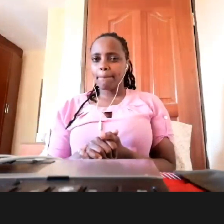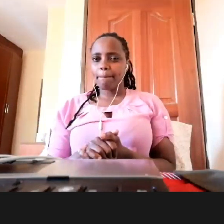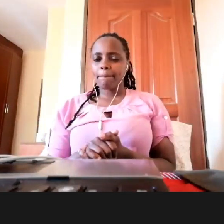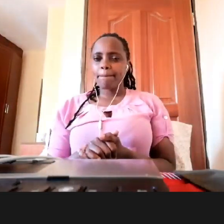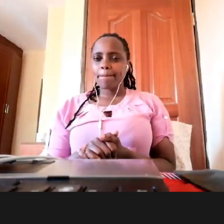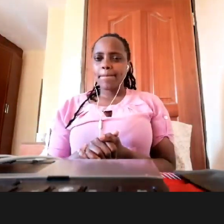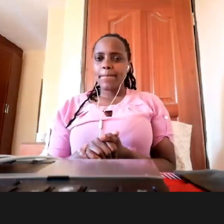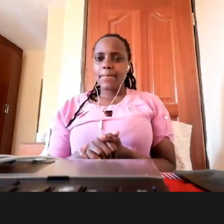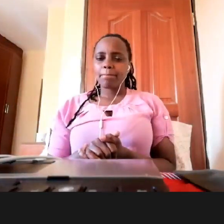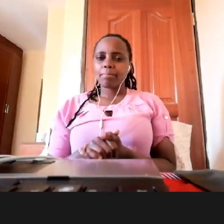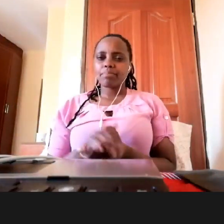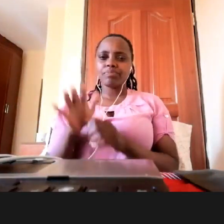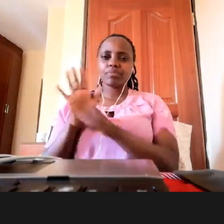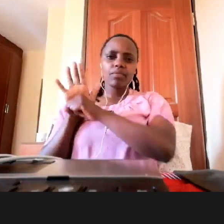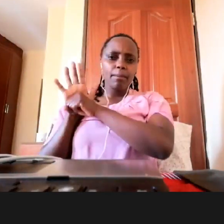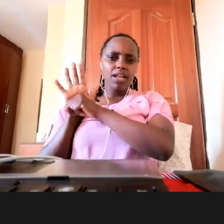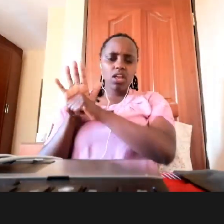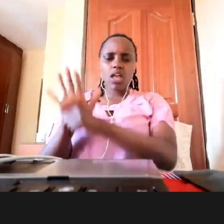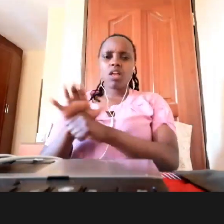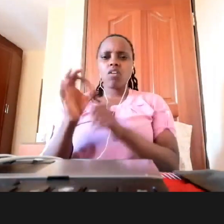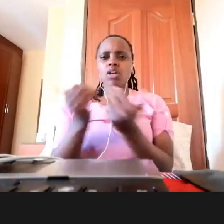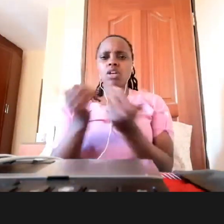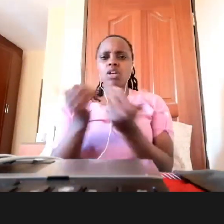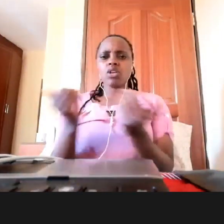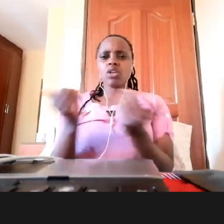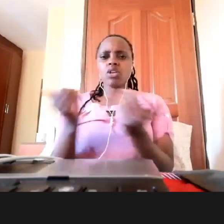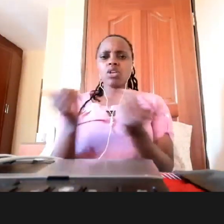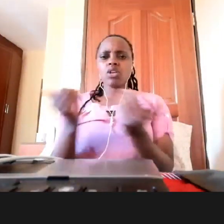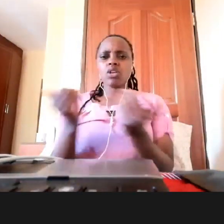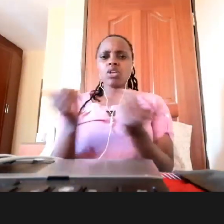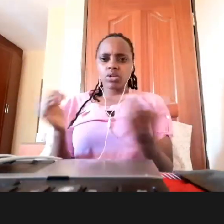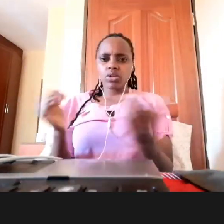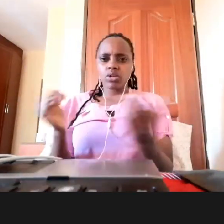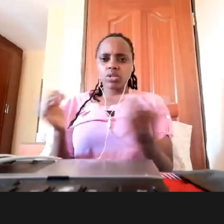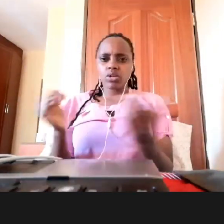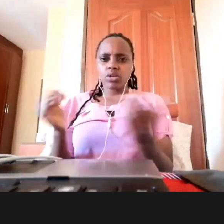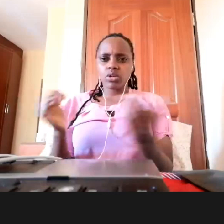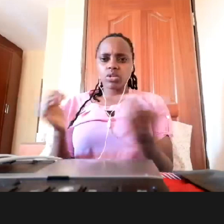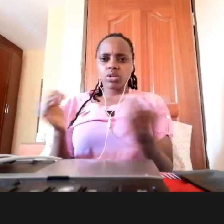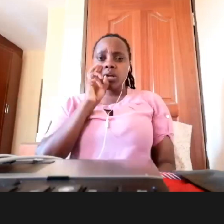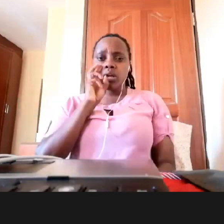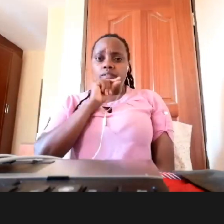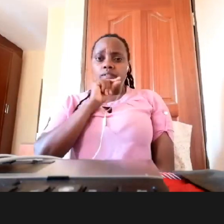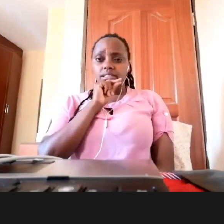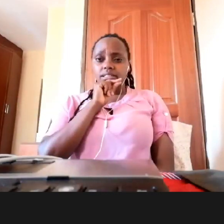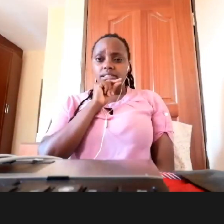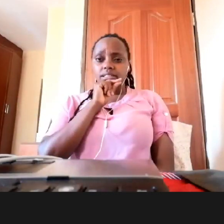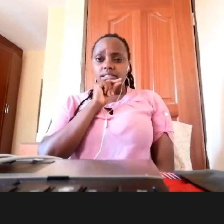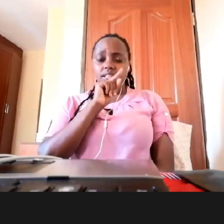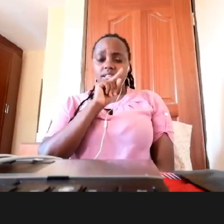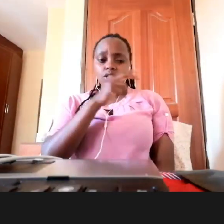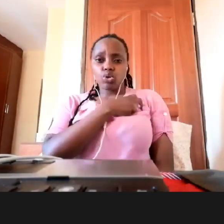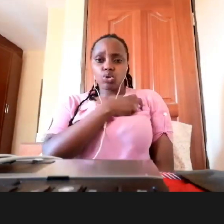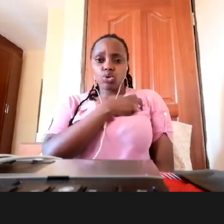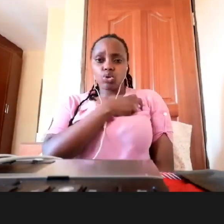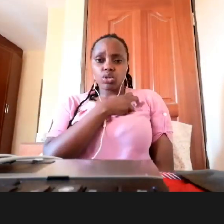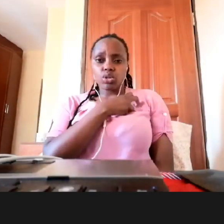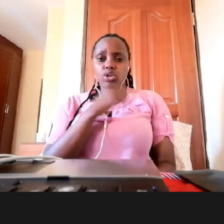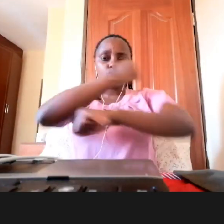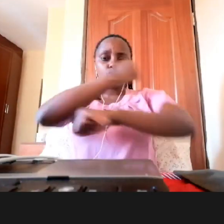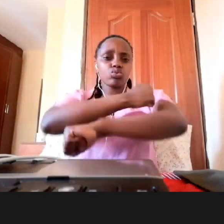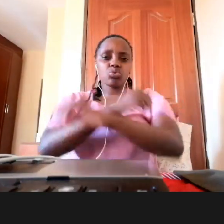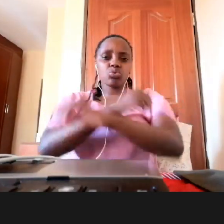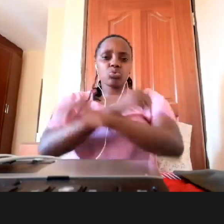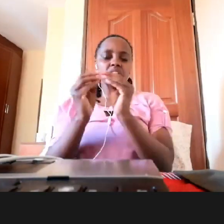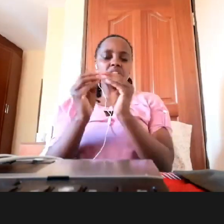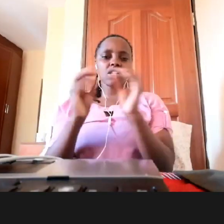the marginalization of the children, we saw it. The first consultations, schools were not in session. So we